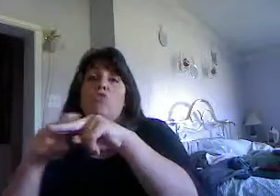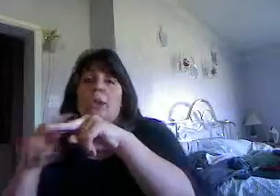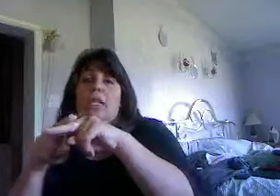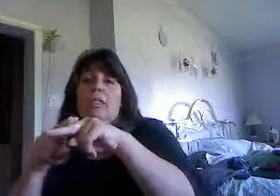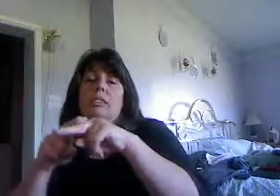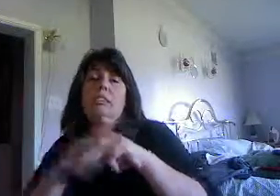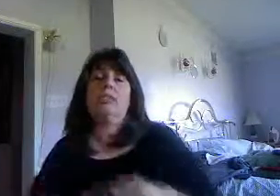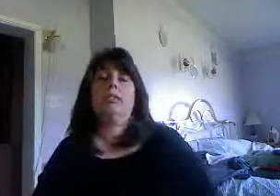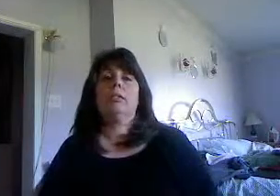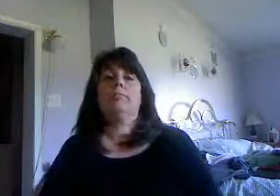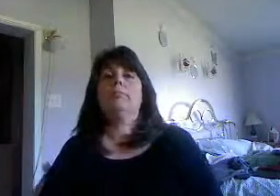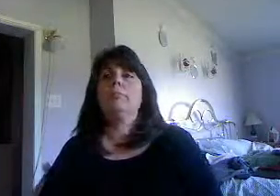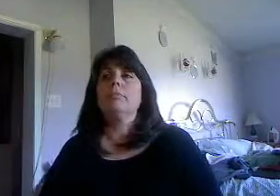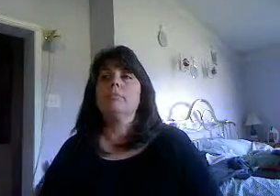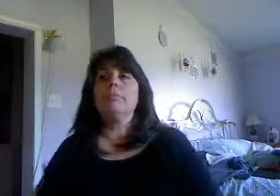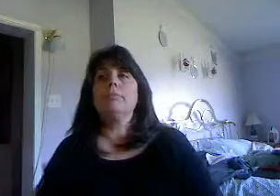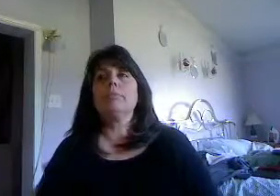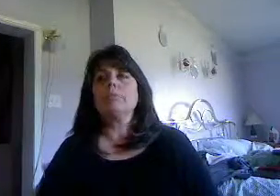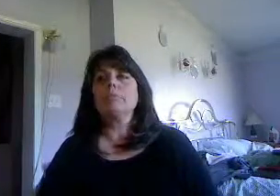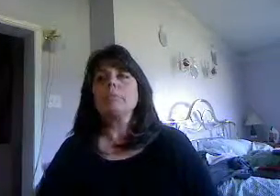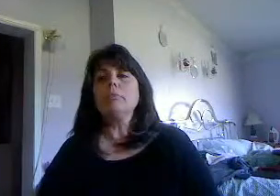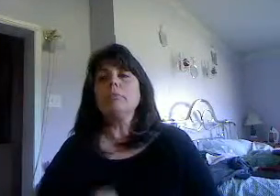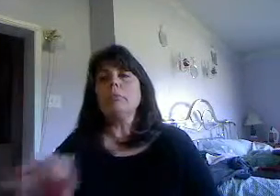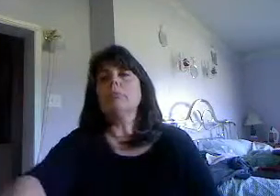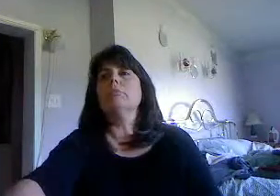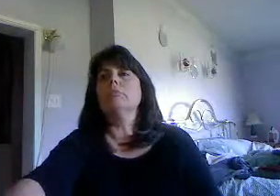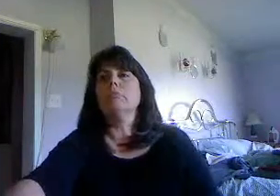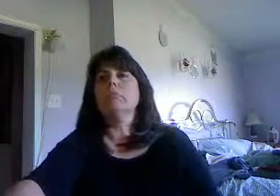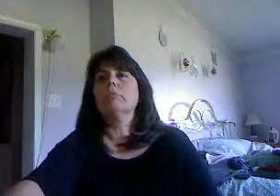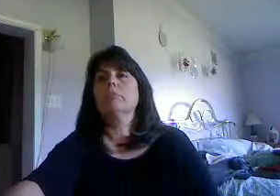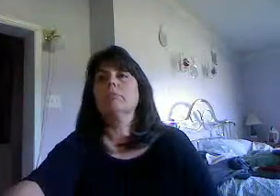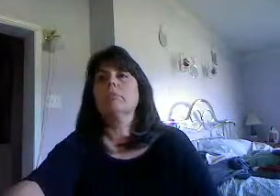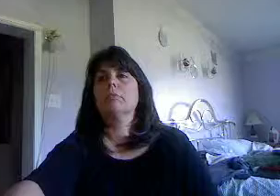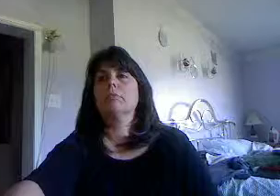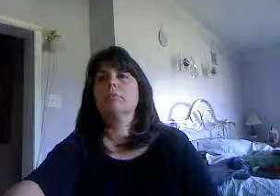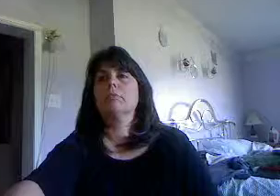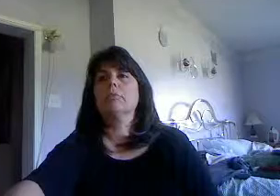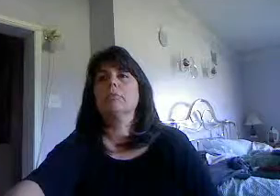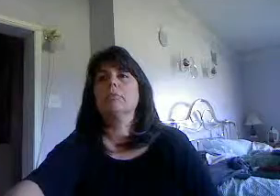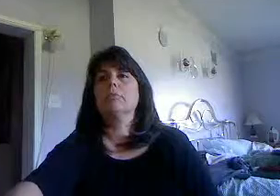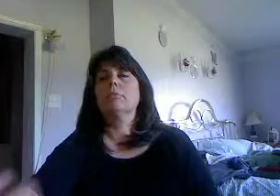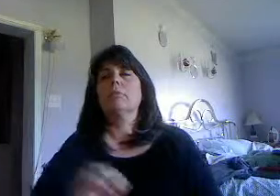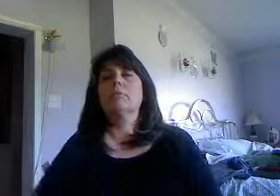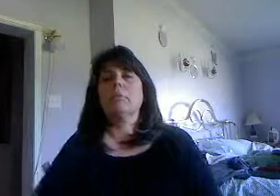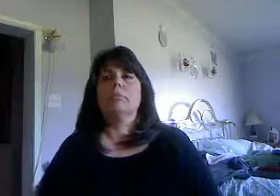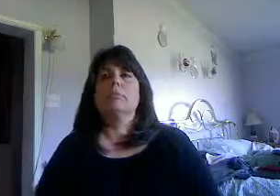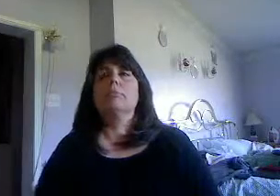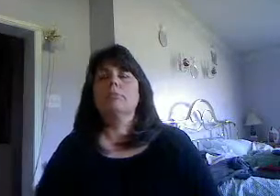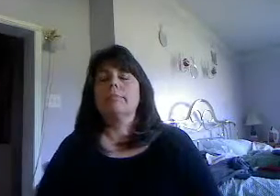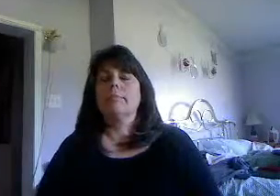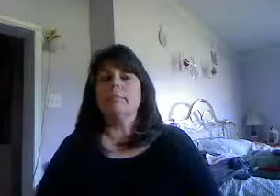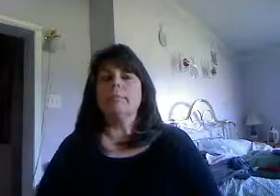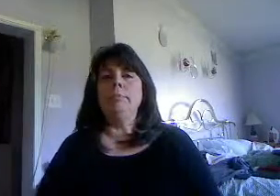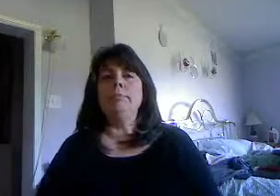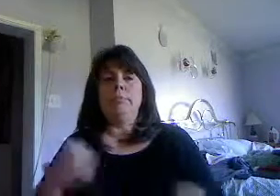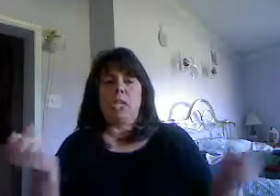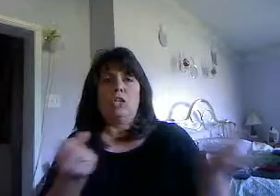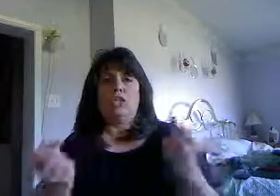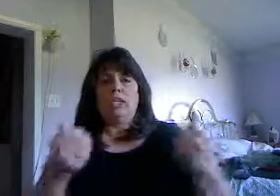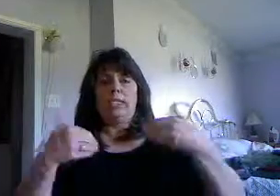for manufacturing is on the beltways and on the highways on the fringe of the city. Trucks that have to get from